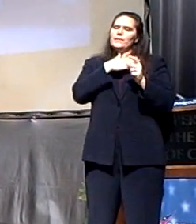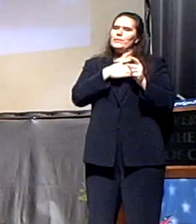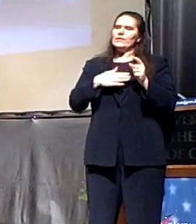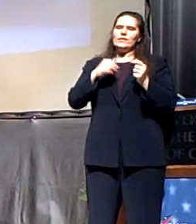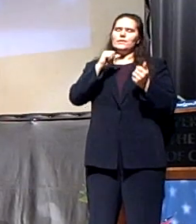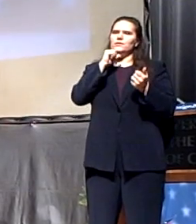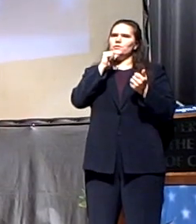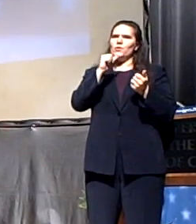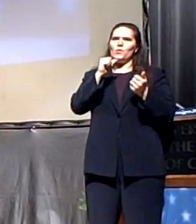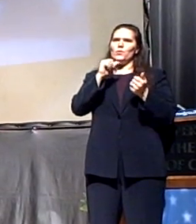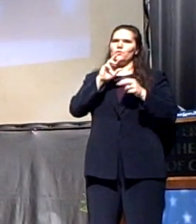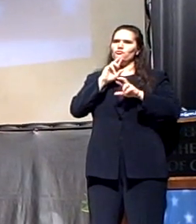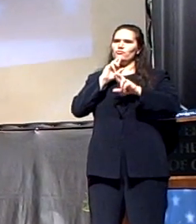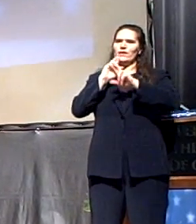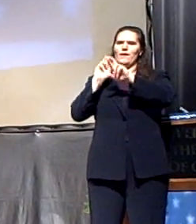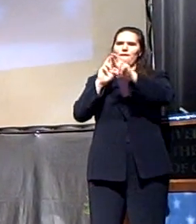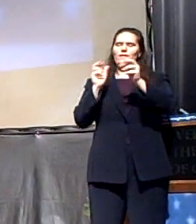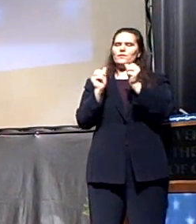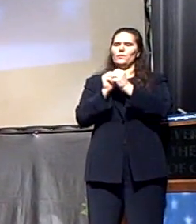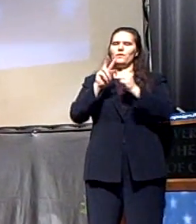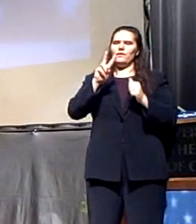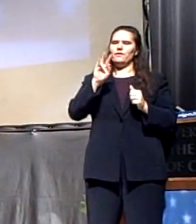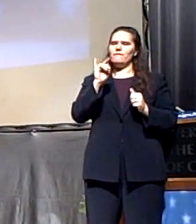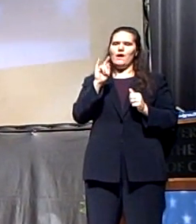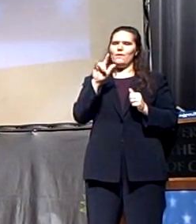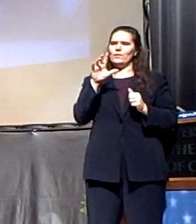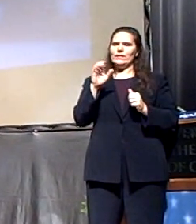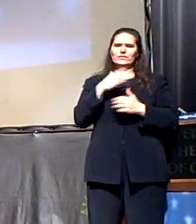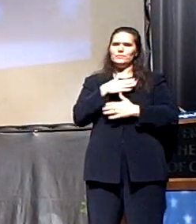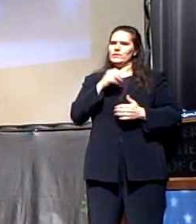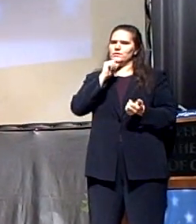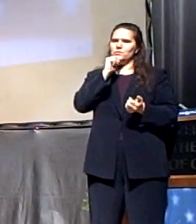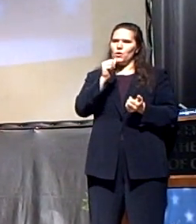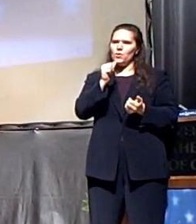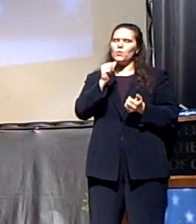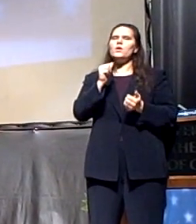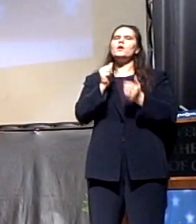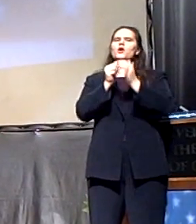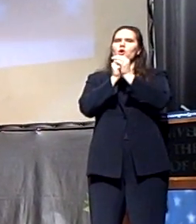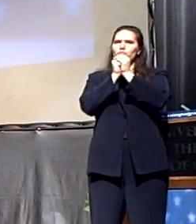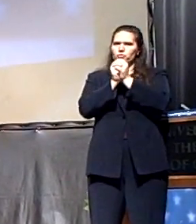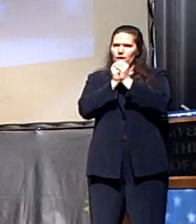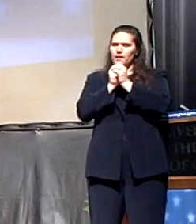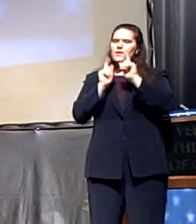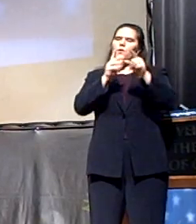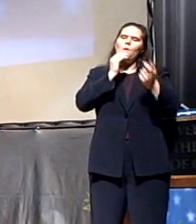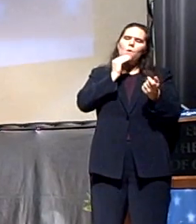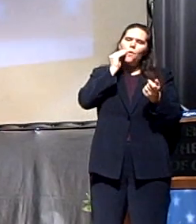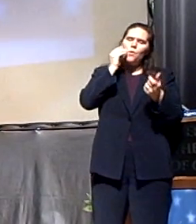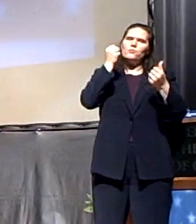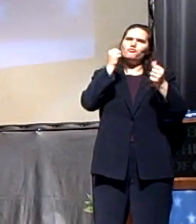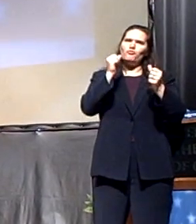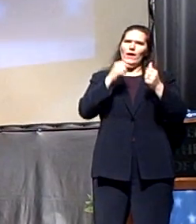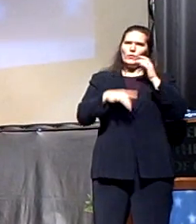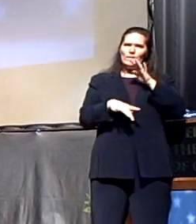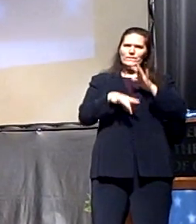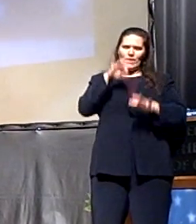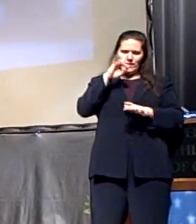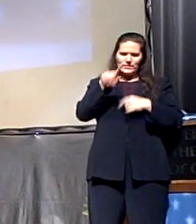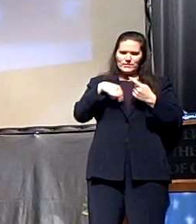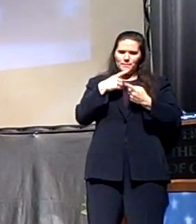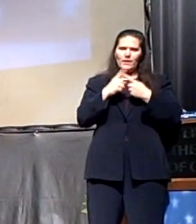react here in a violent way. But pray, go home, and try to find some sense of mission of all